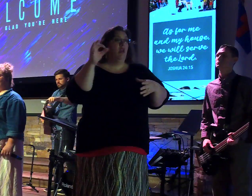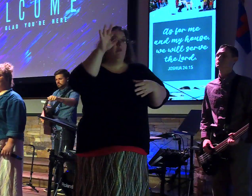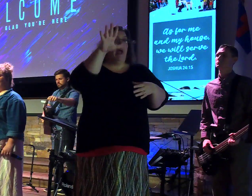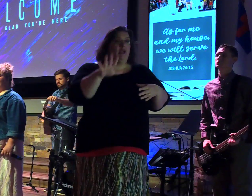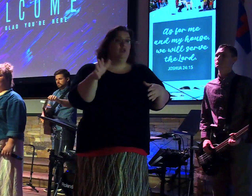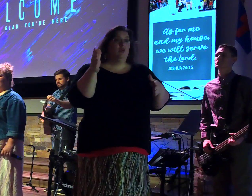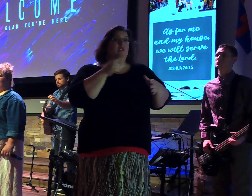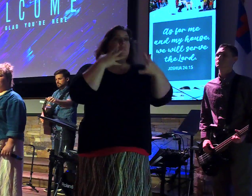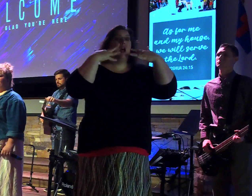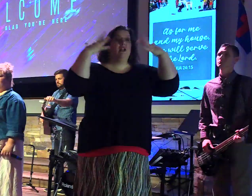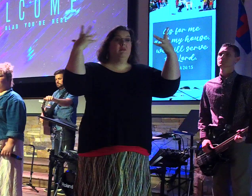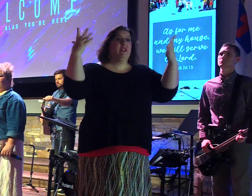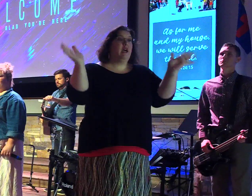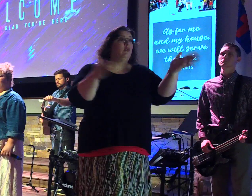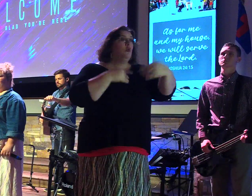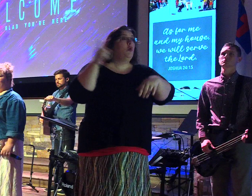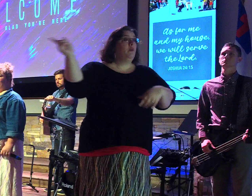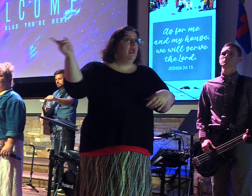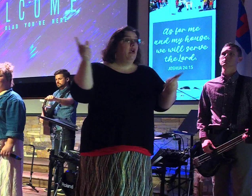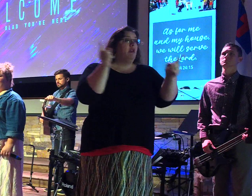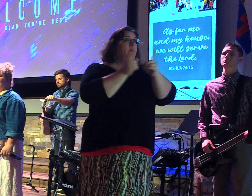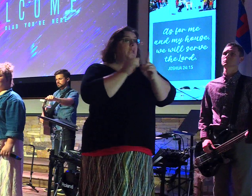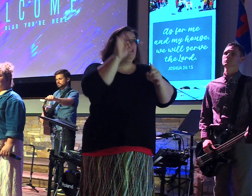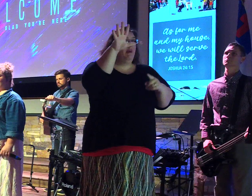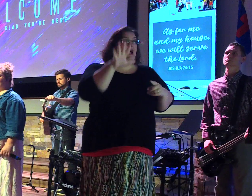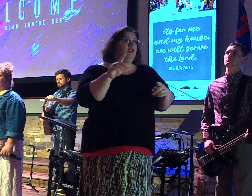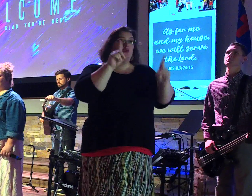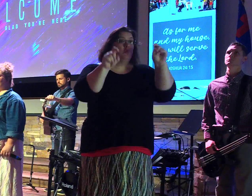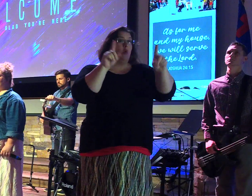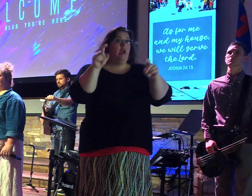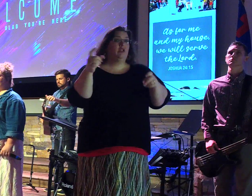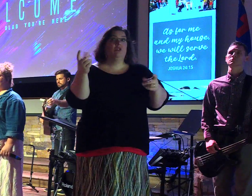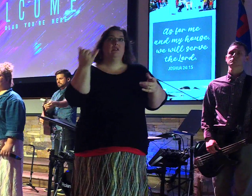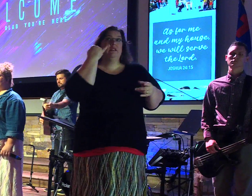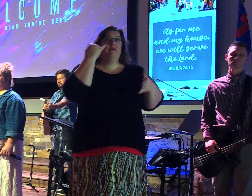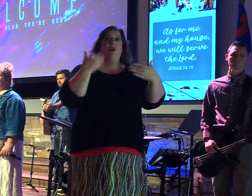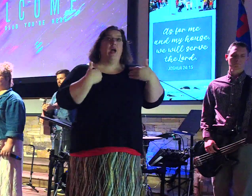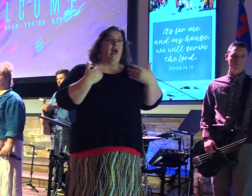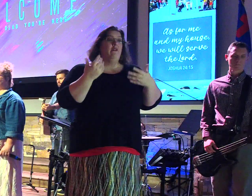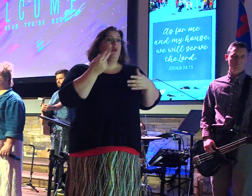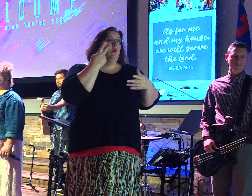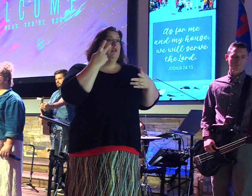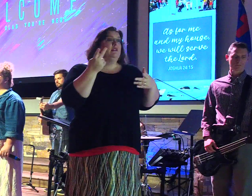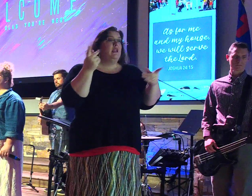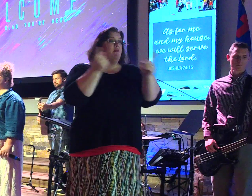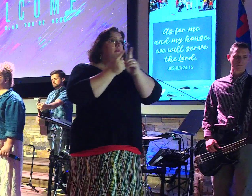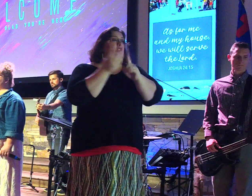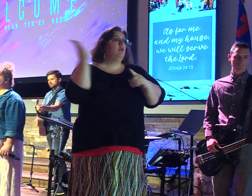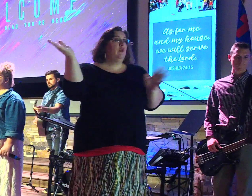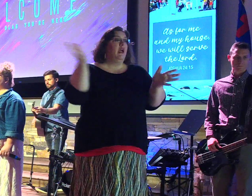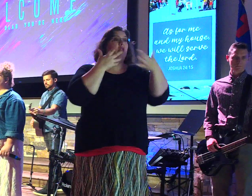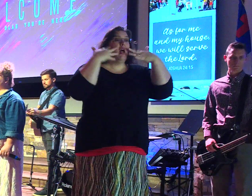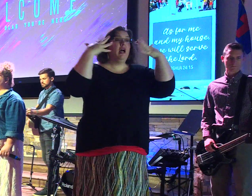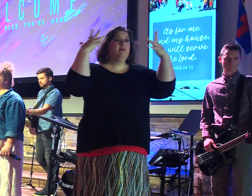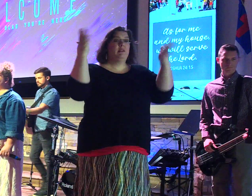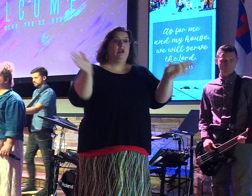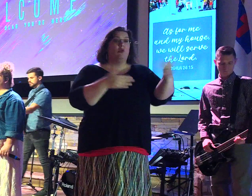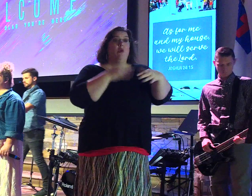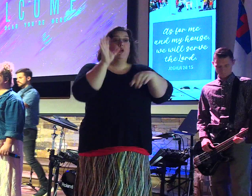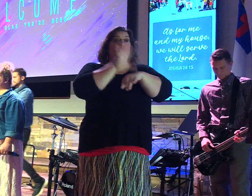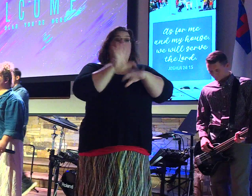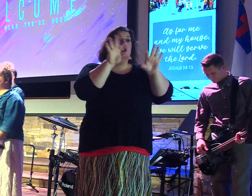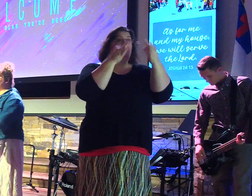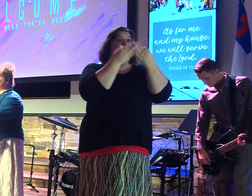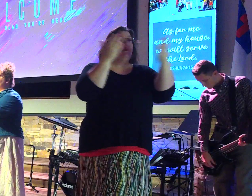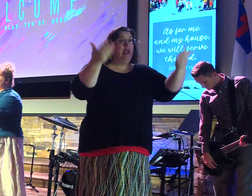will be there after the service, give you a chance to meet them, ask any questions that you might have. But we'd love to see you back there after the service as well. The church family, aren't you glad to have